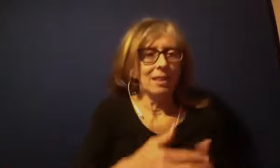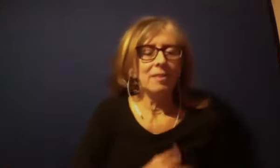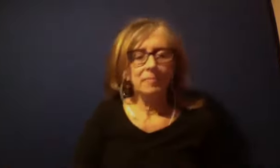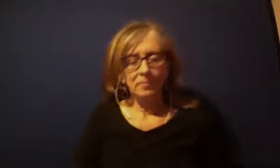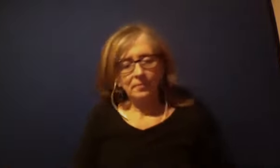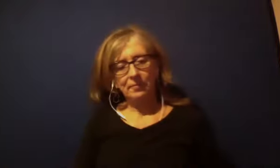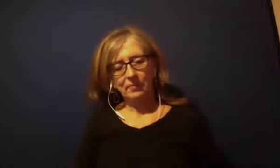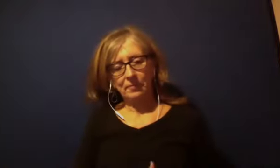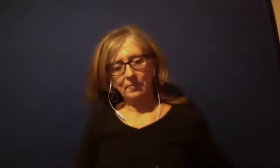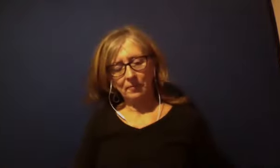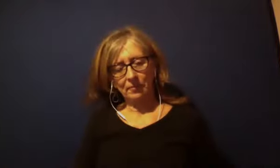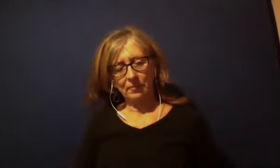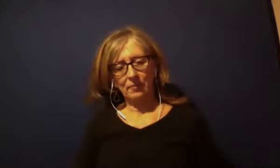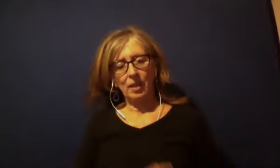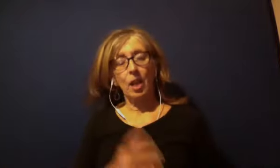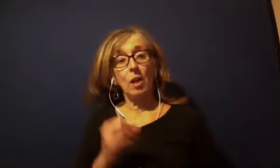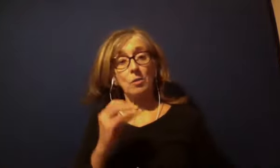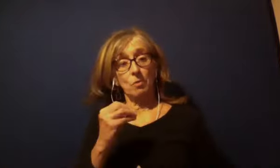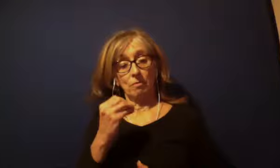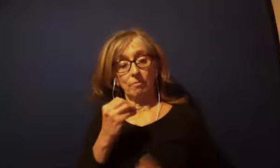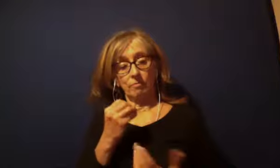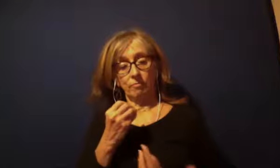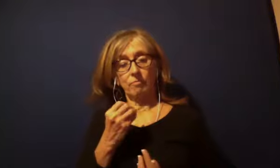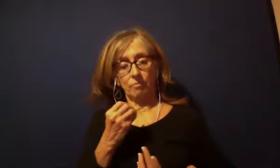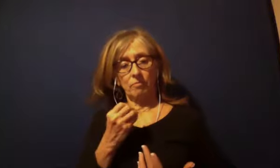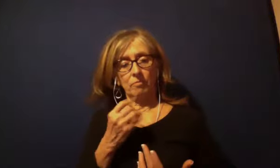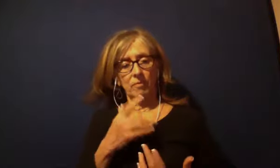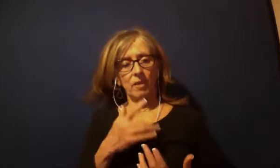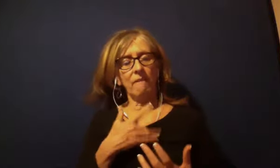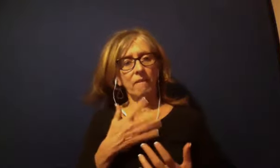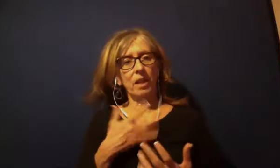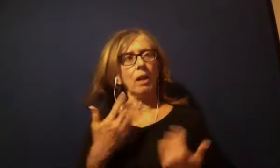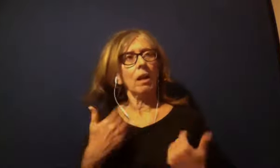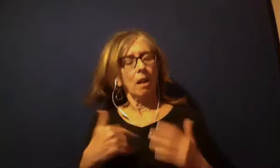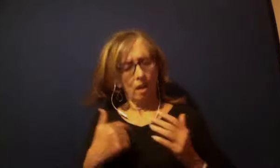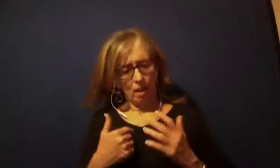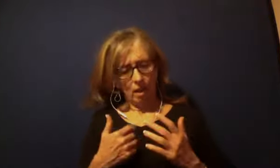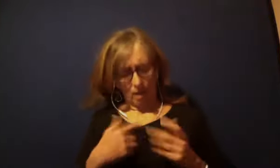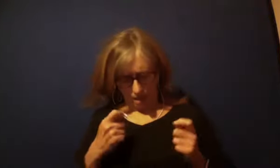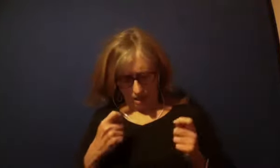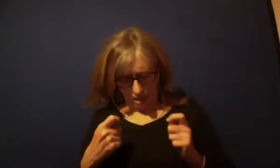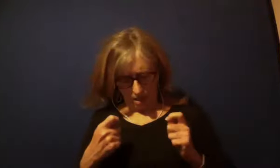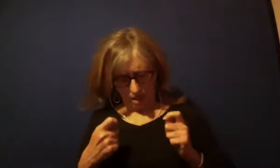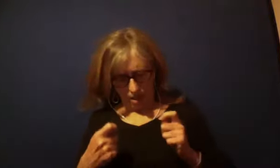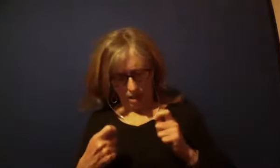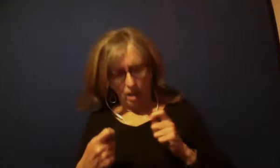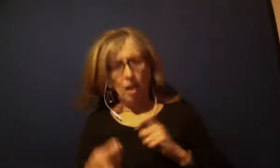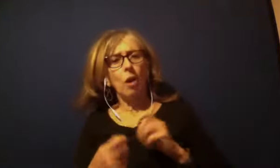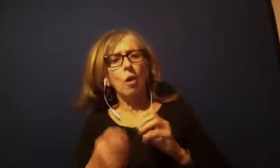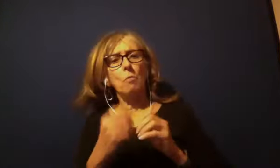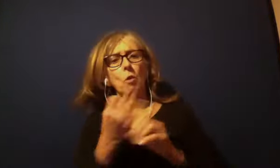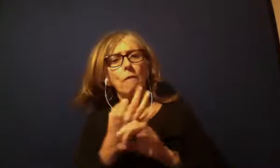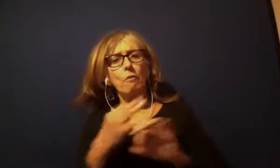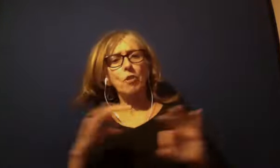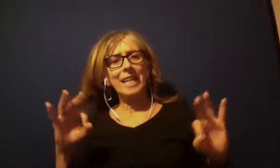had, and the development of myself, and the freedom that I got from myself in step 9